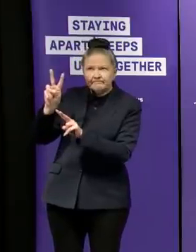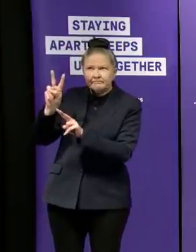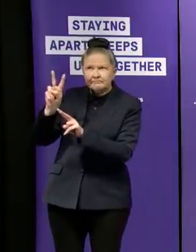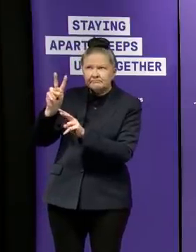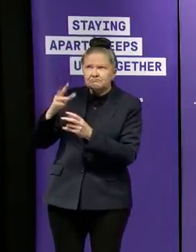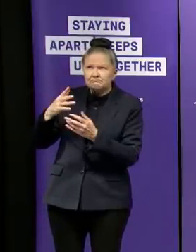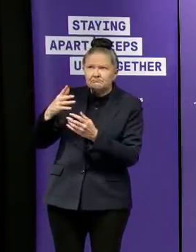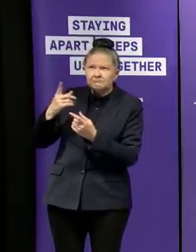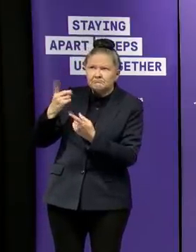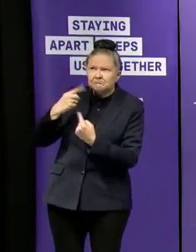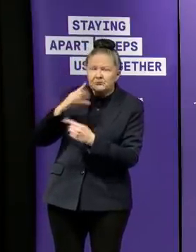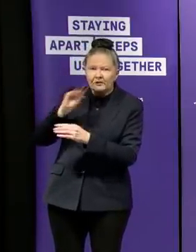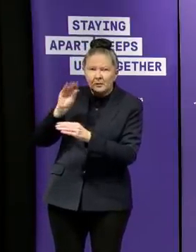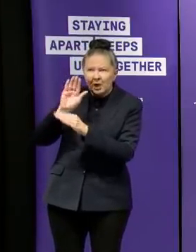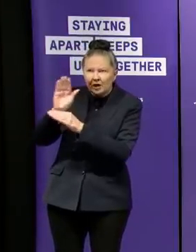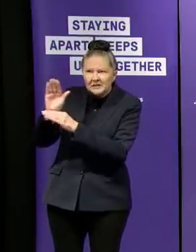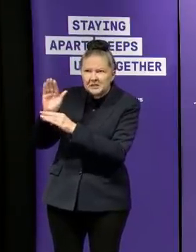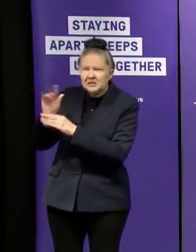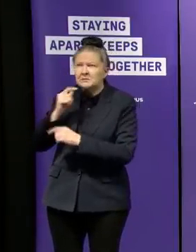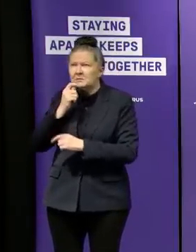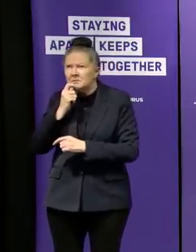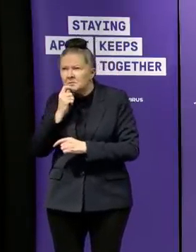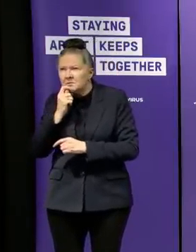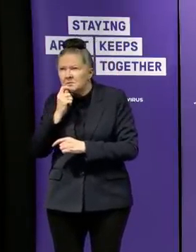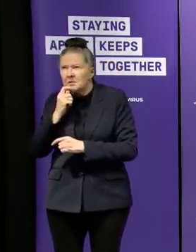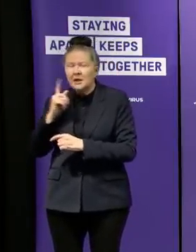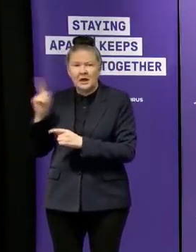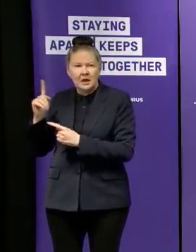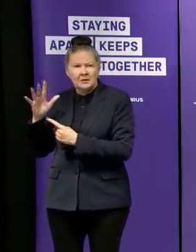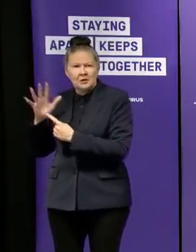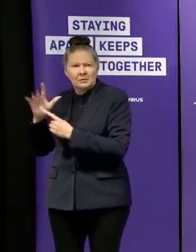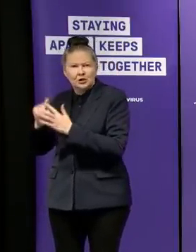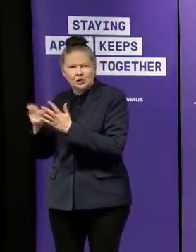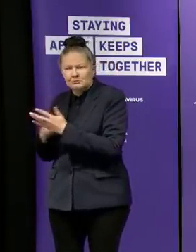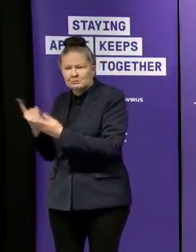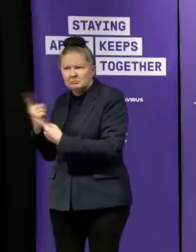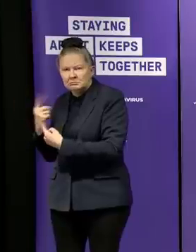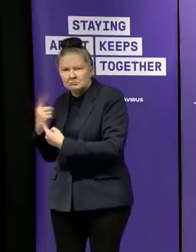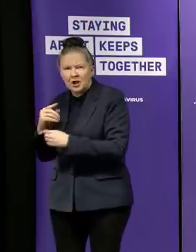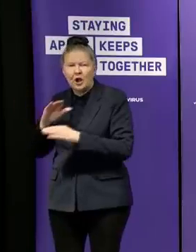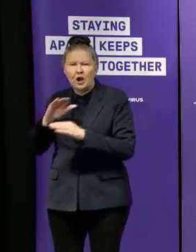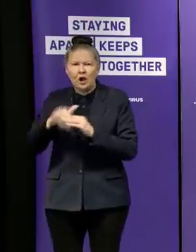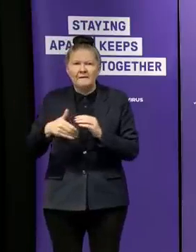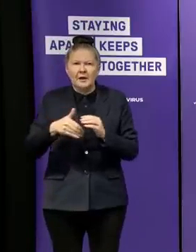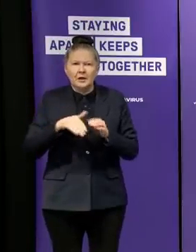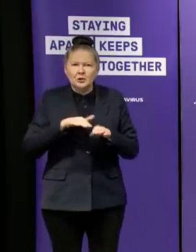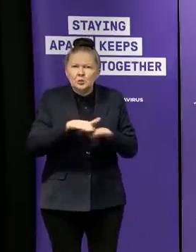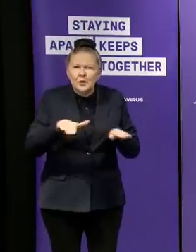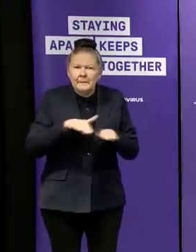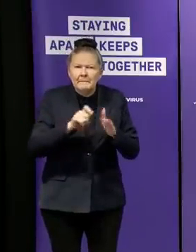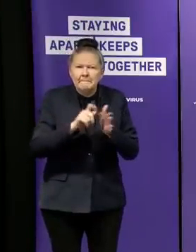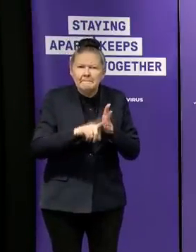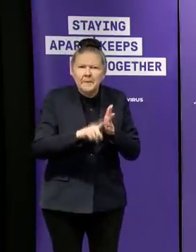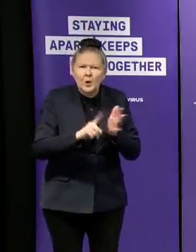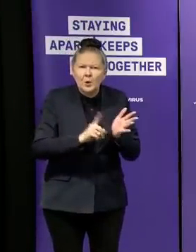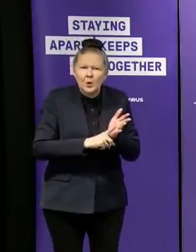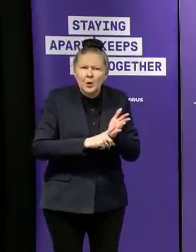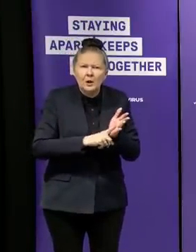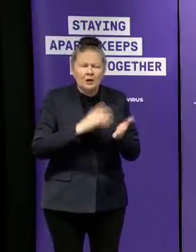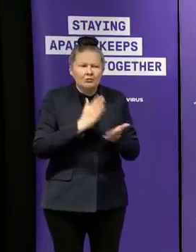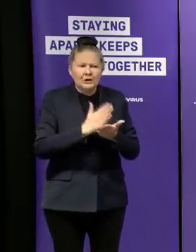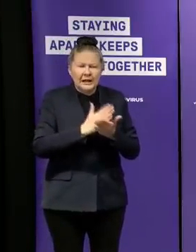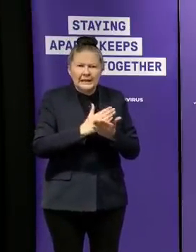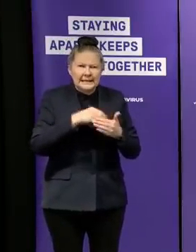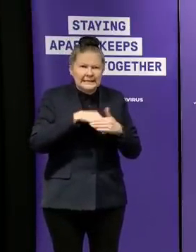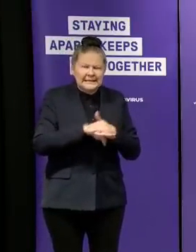health advice. We've gone further in relation to outdoor, but it's a very challenging environment, and it's one of those things